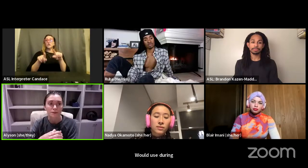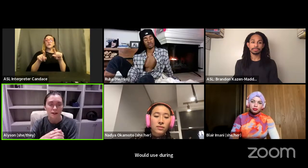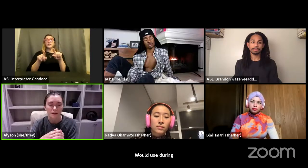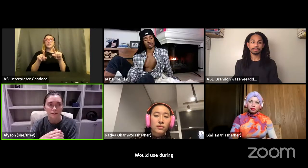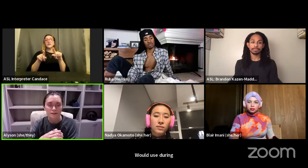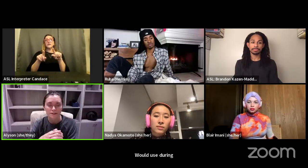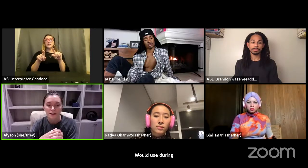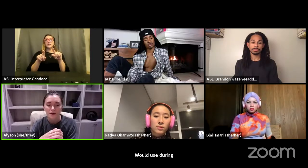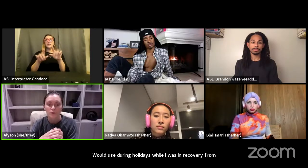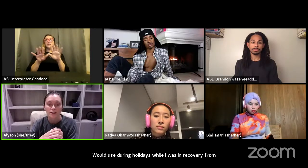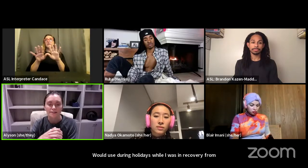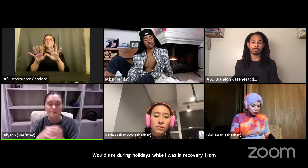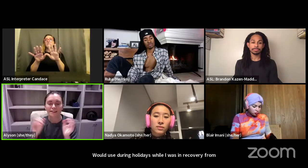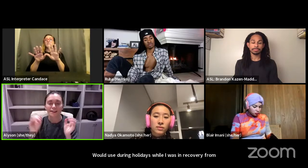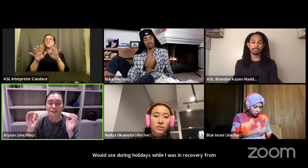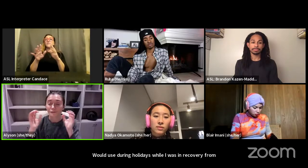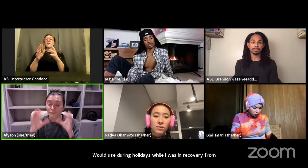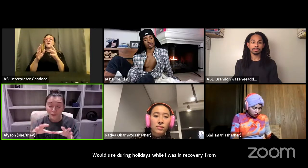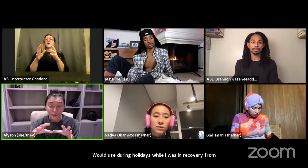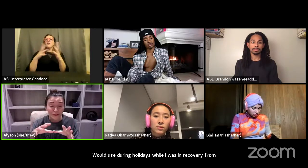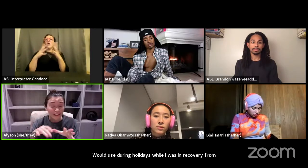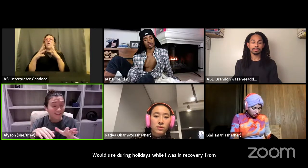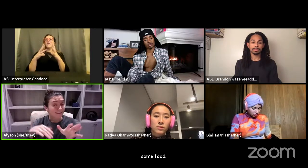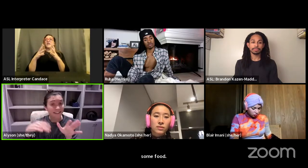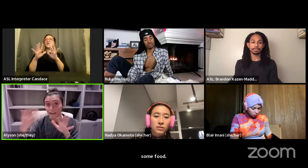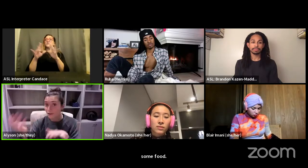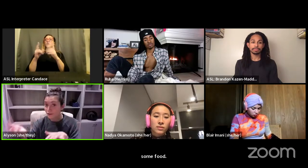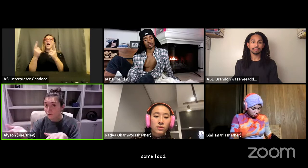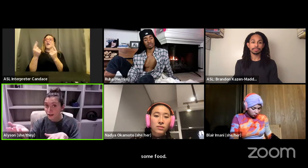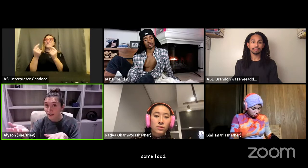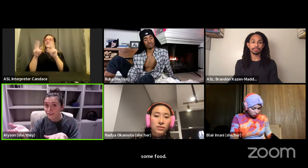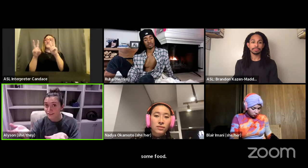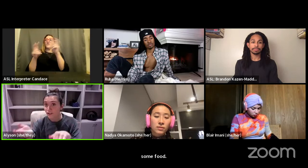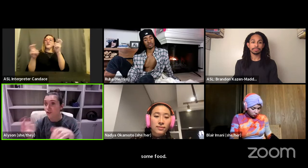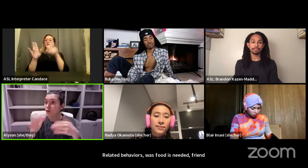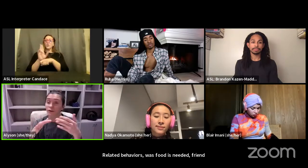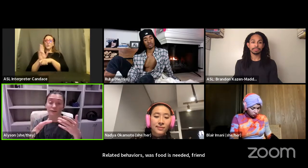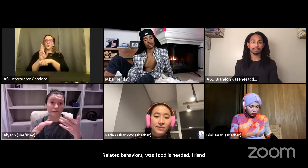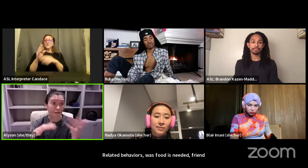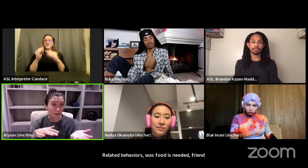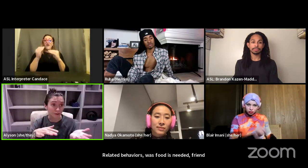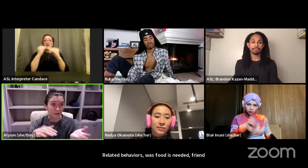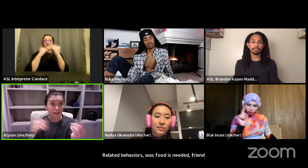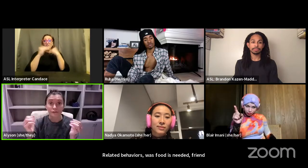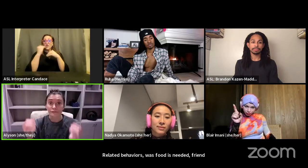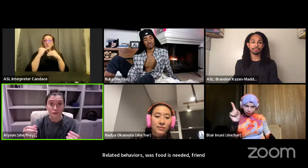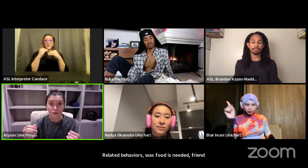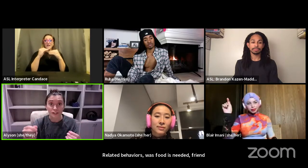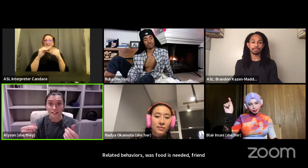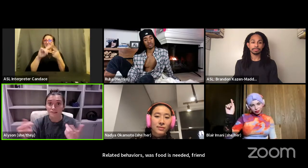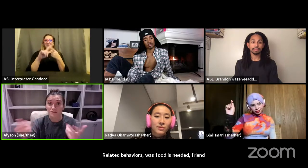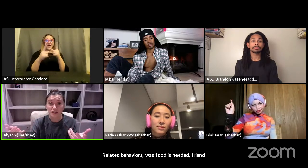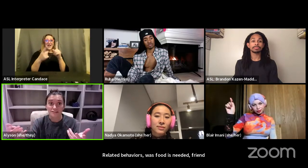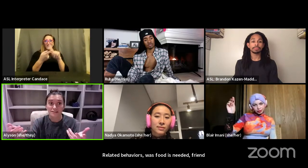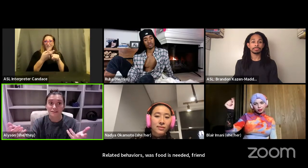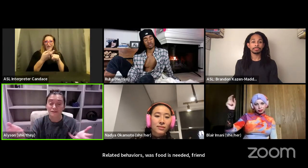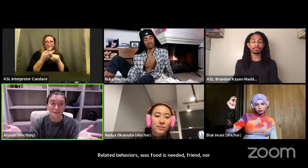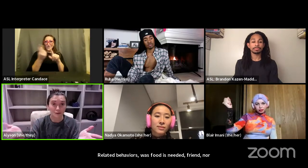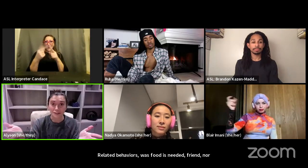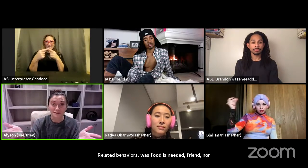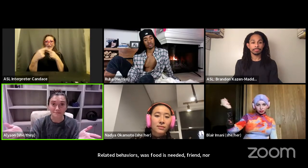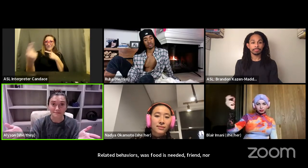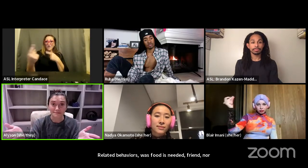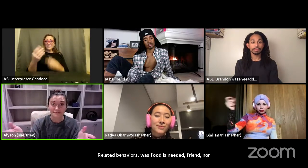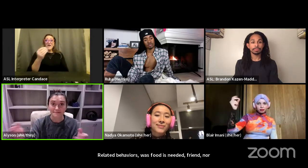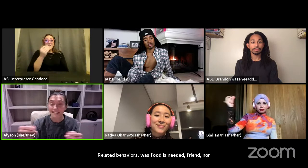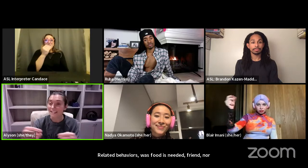food-related behaviors was, food is neither friend nor foe. Food is just